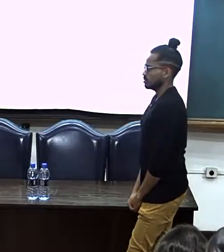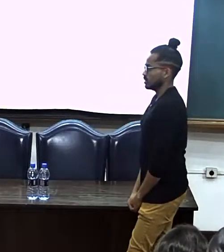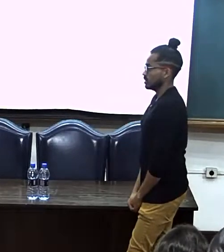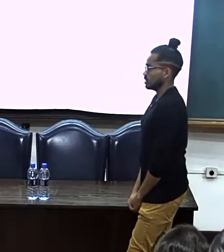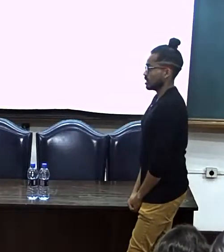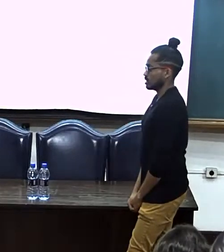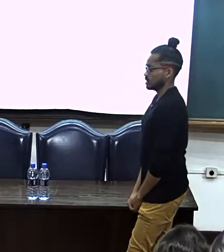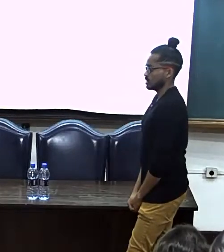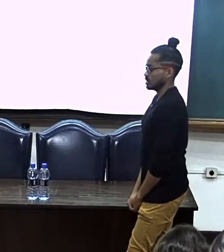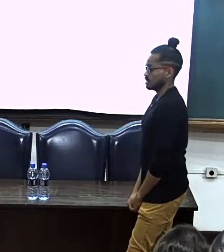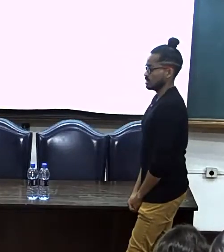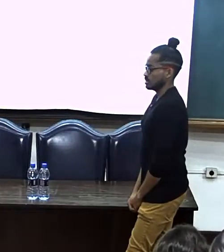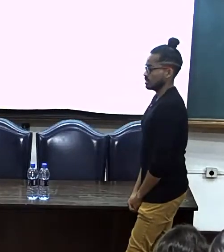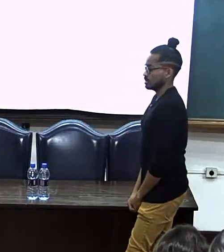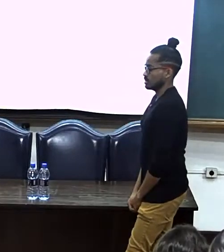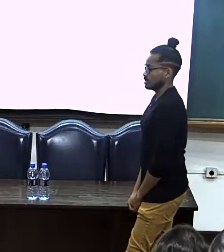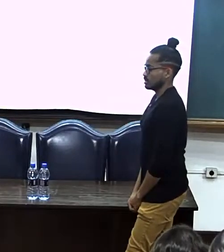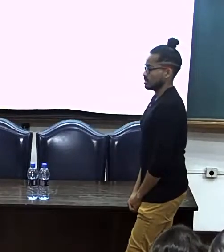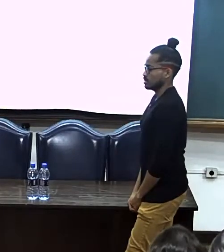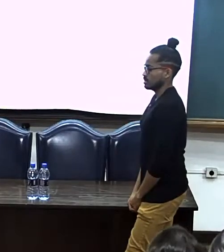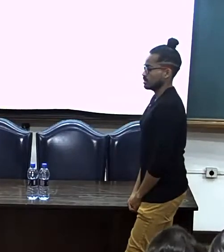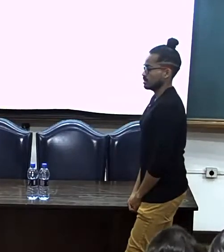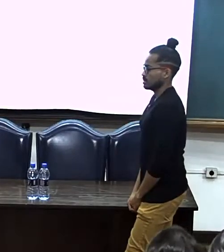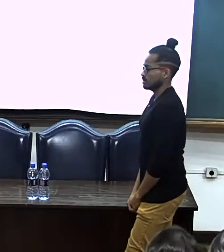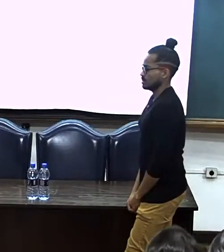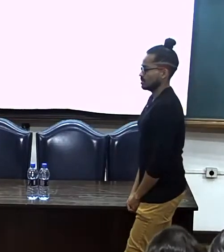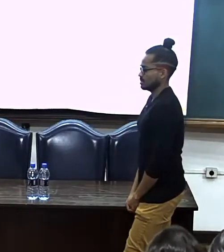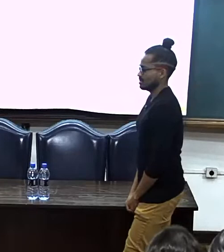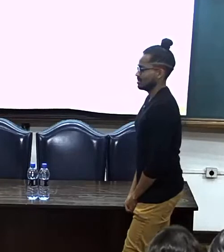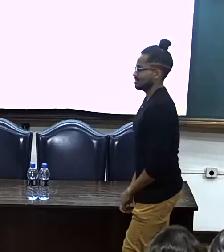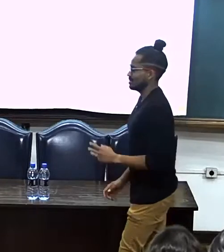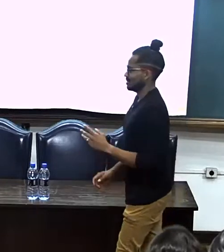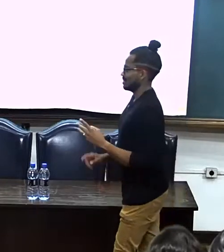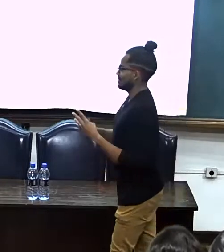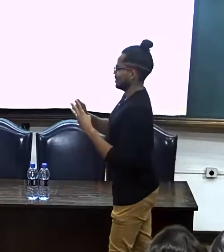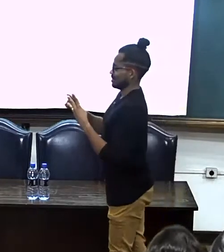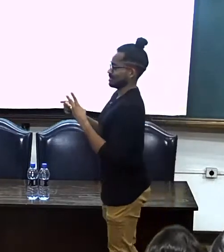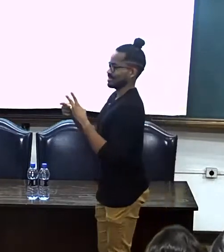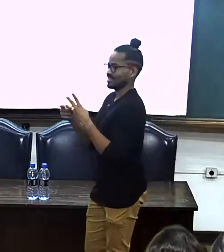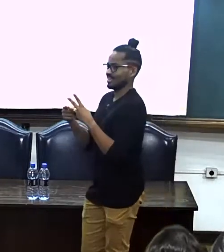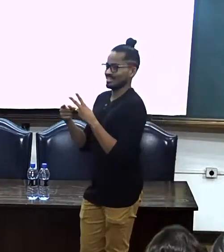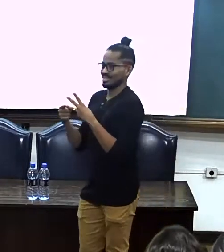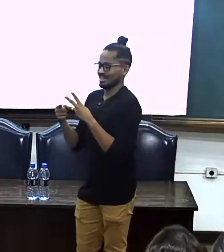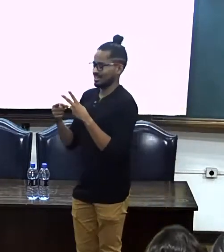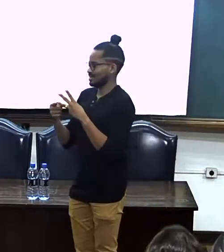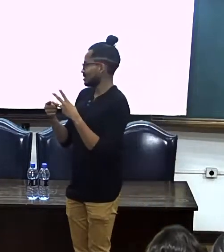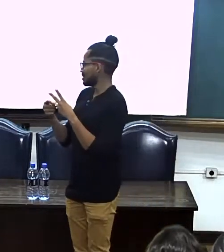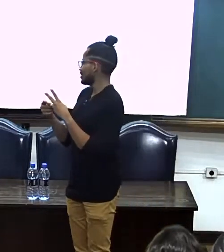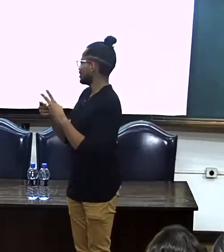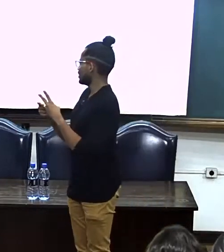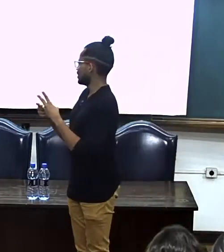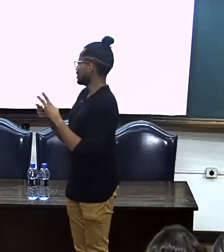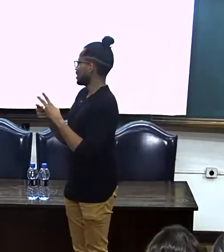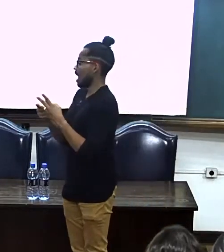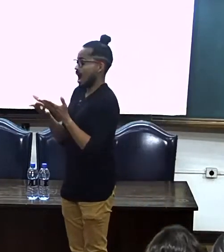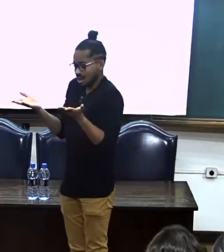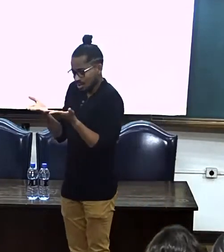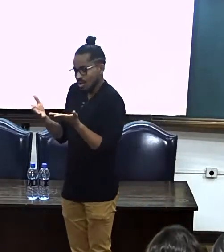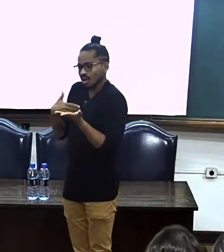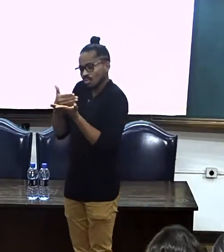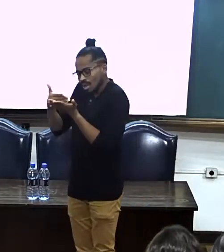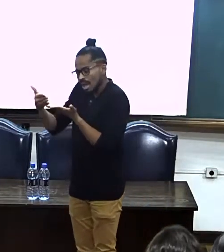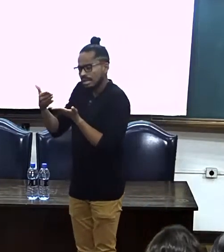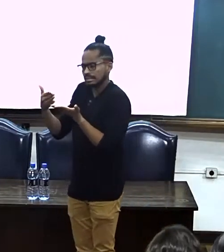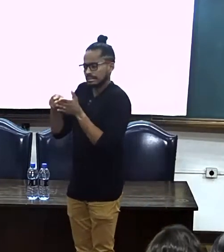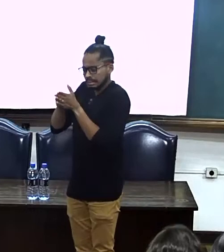ponto. Okay, the next point, 3, is a part that I'm trying to work on now,